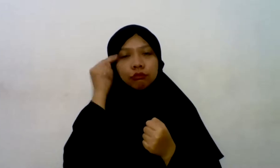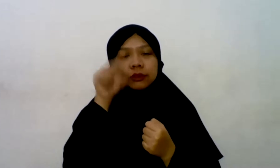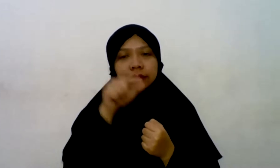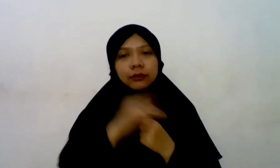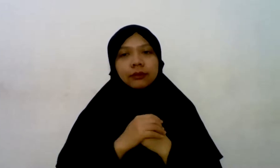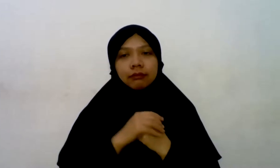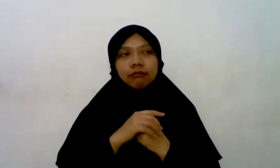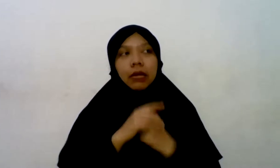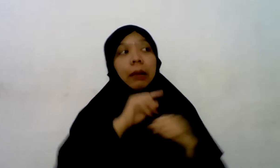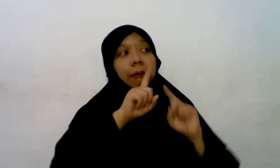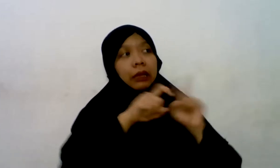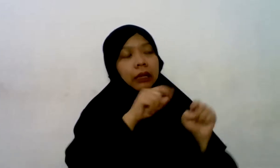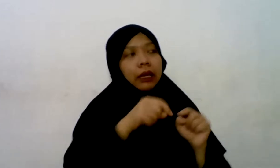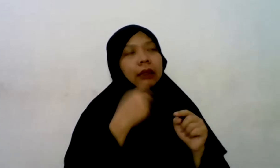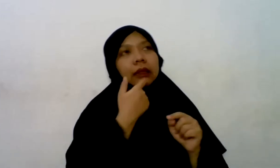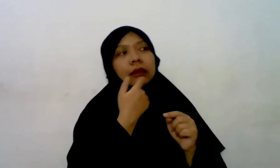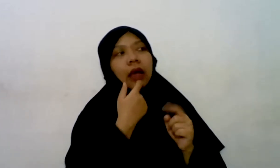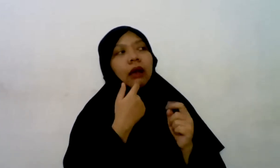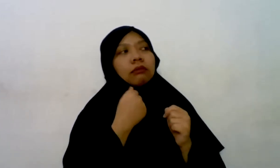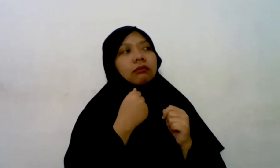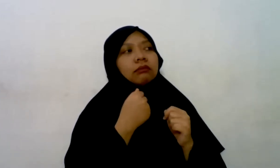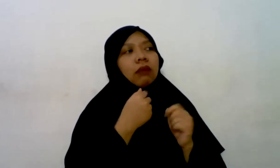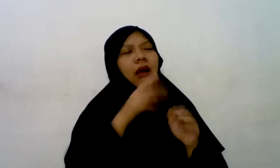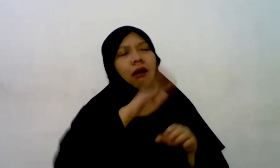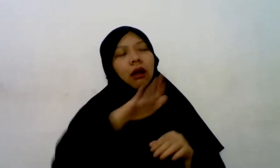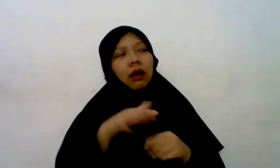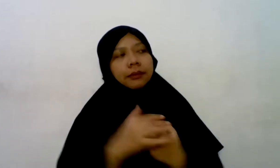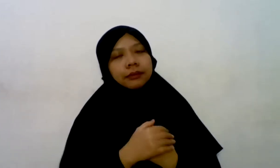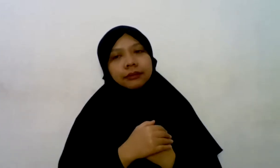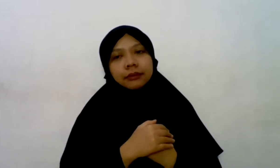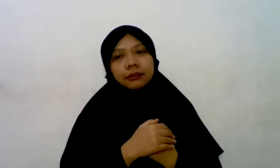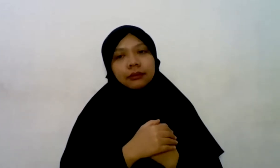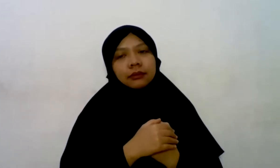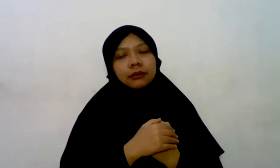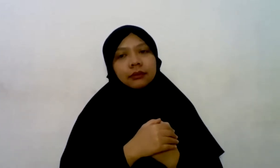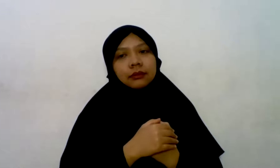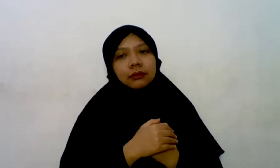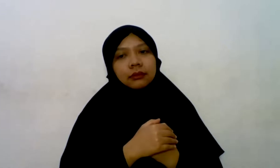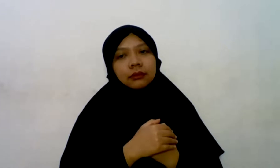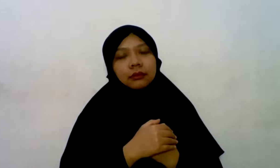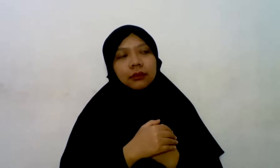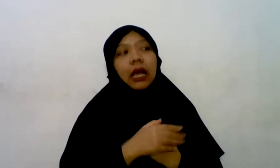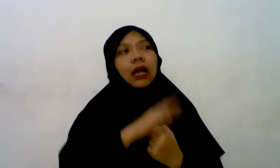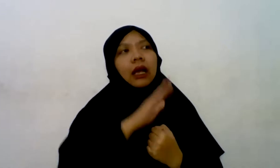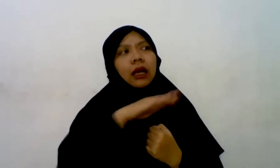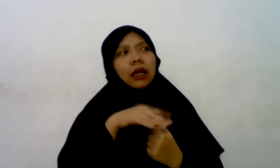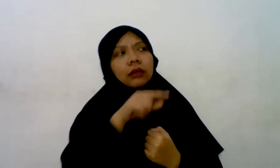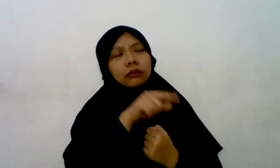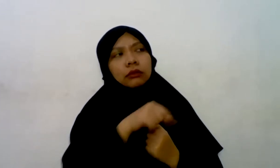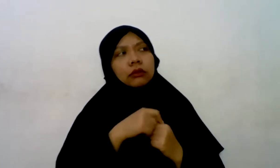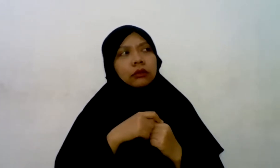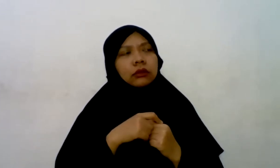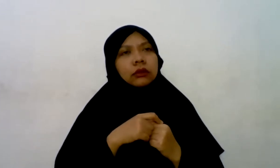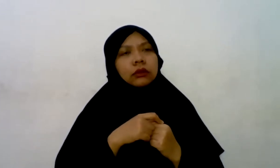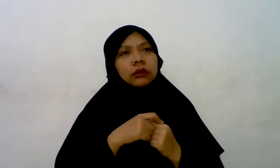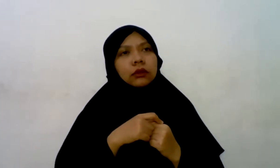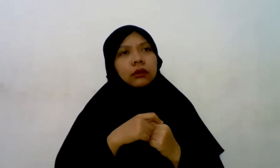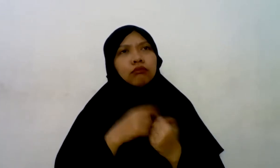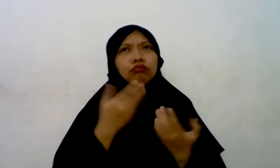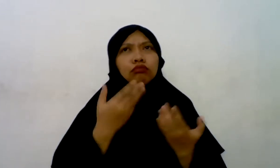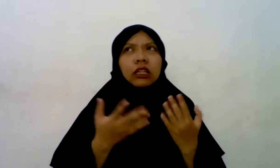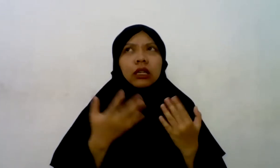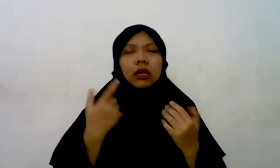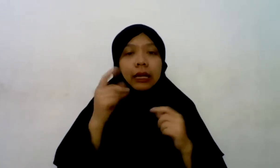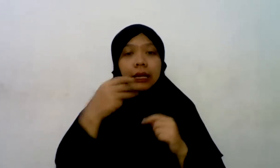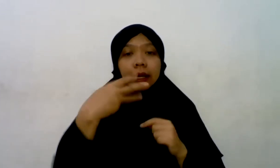risk for children, the research is still very undecided about that. It looks like children have a very low risk of